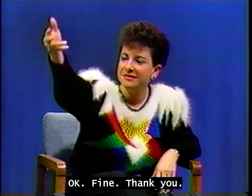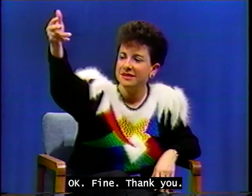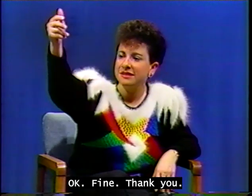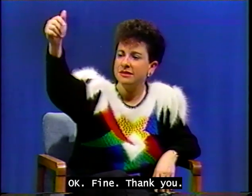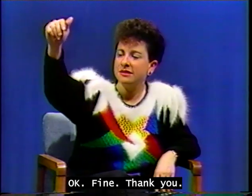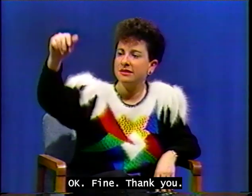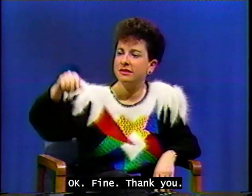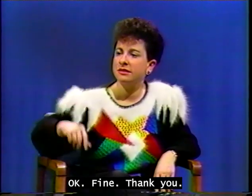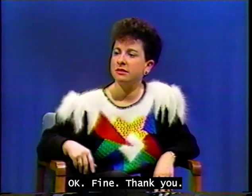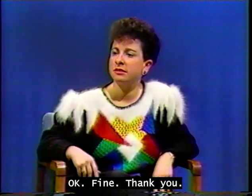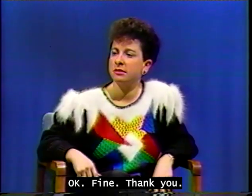fine, thank you.